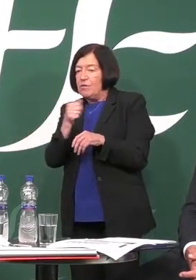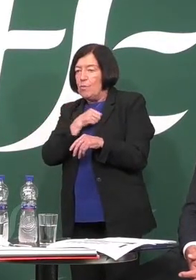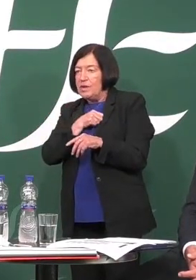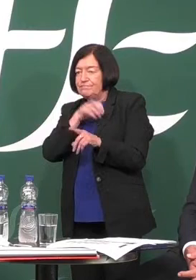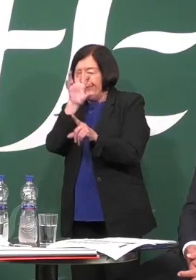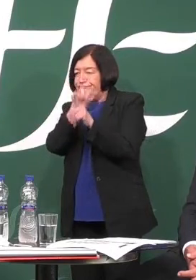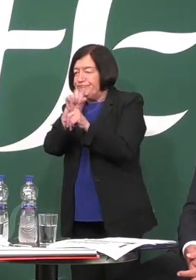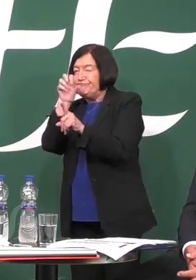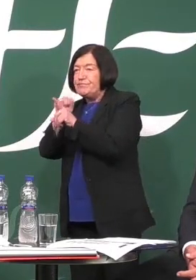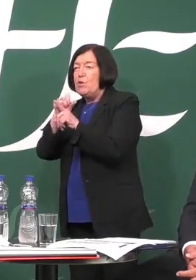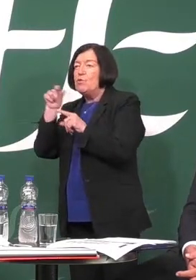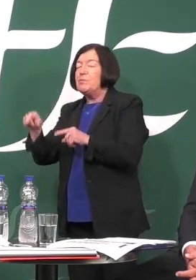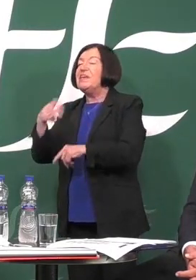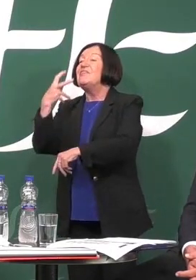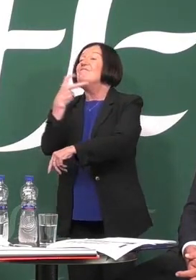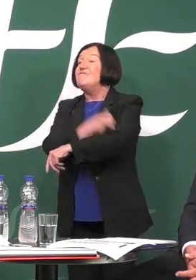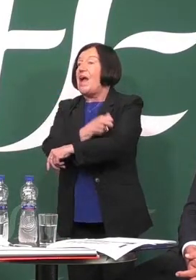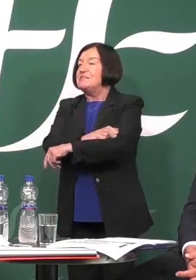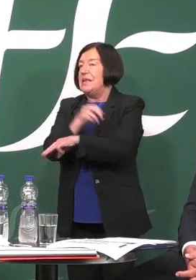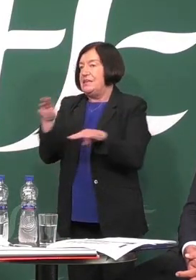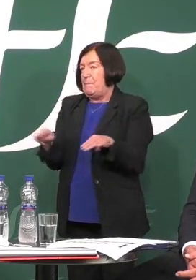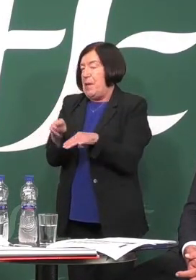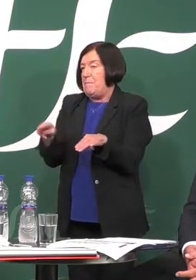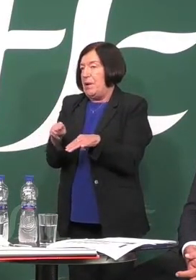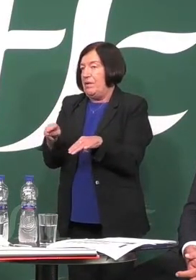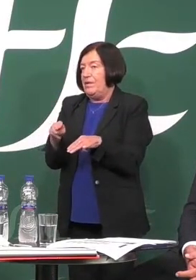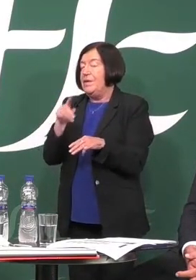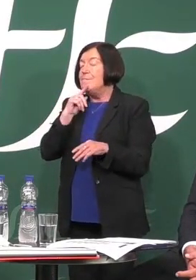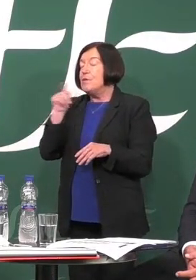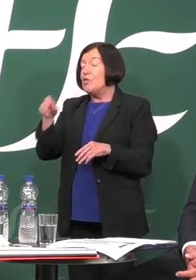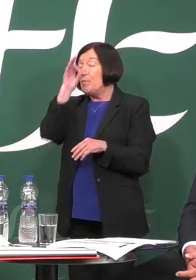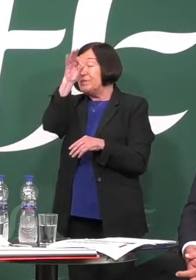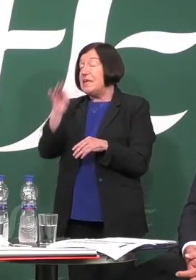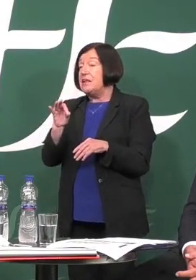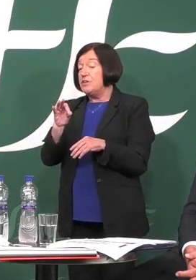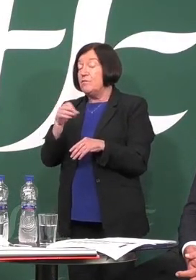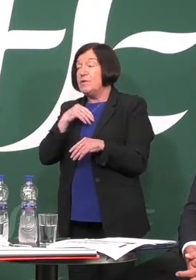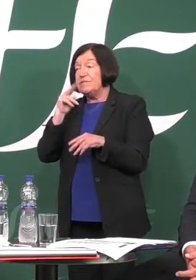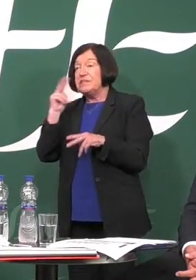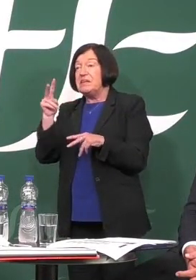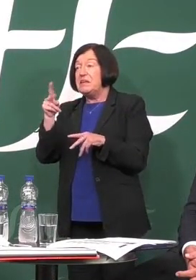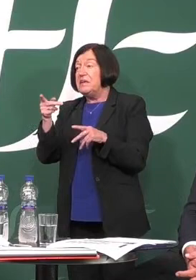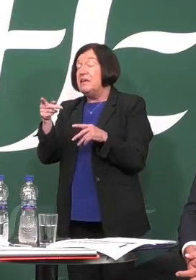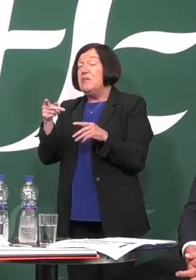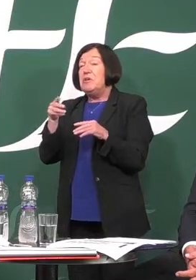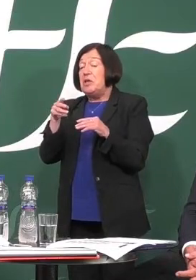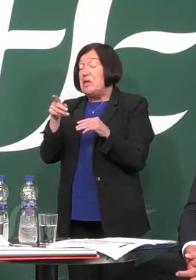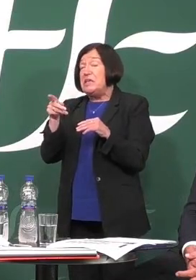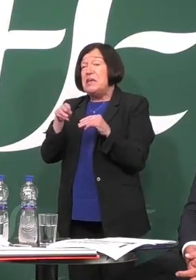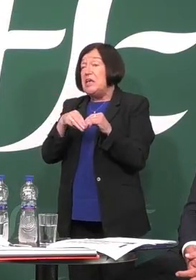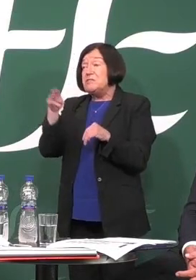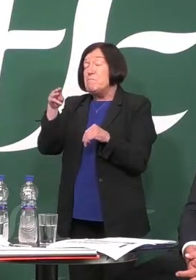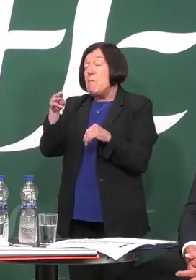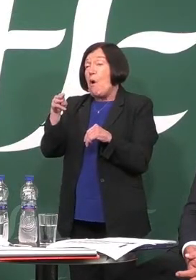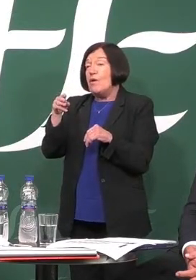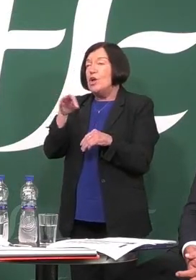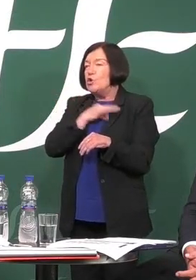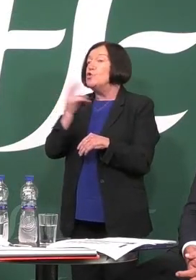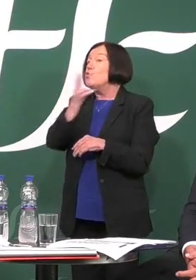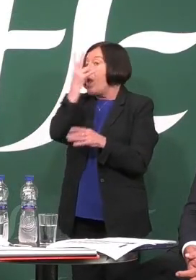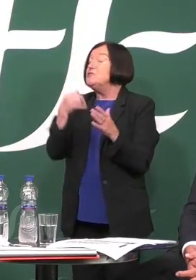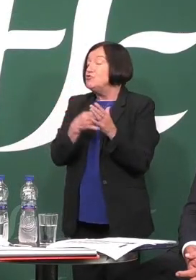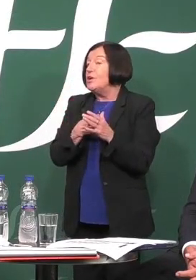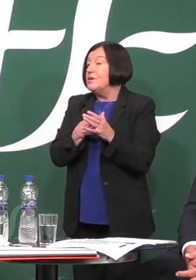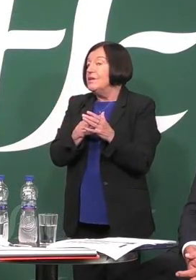would see would be in the vaccinated people, but the proportion of cases we're seeing is so much lower. So I think, good